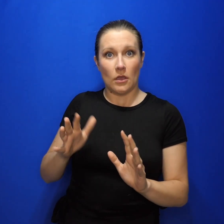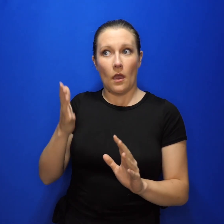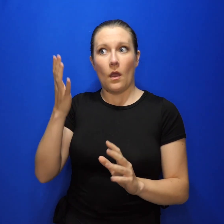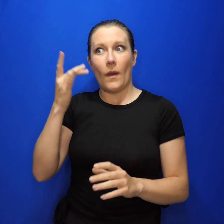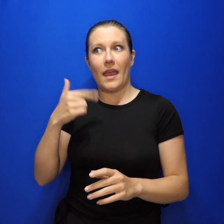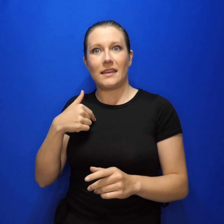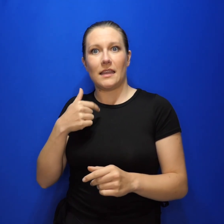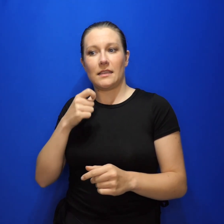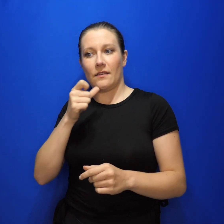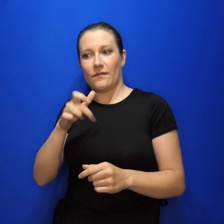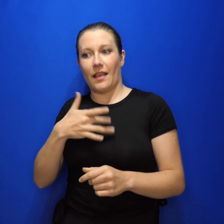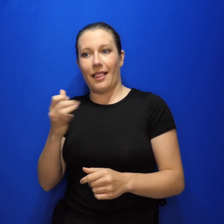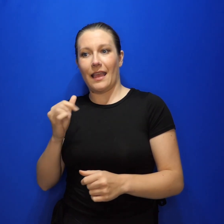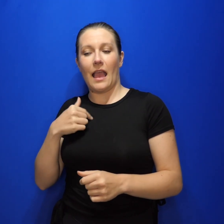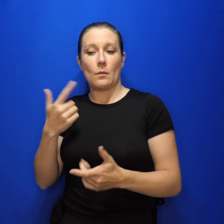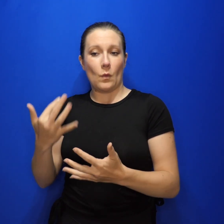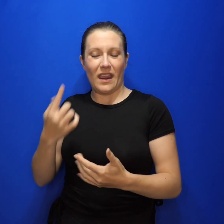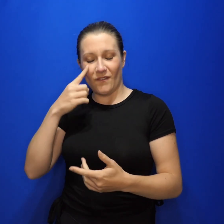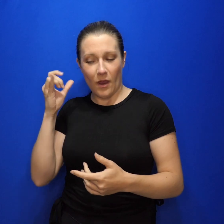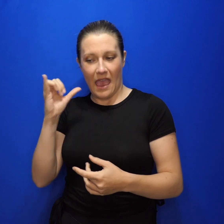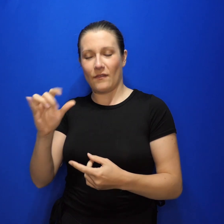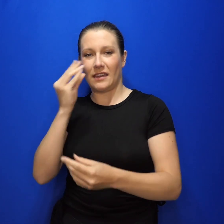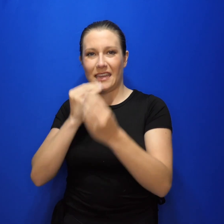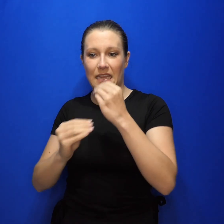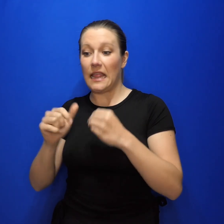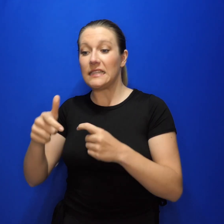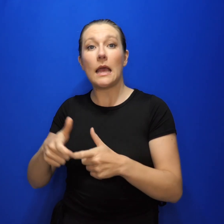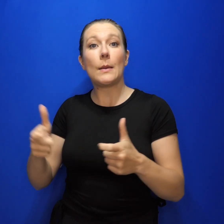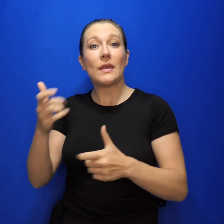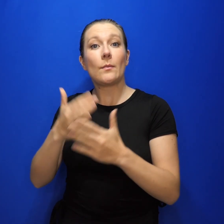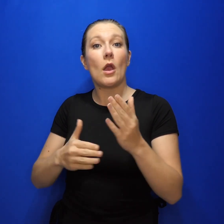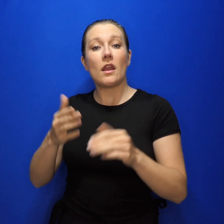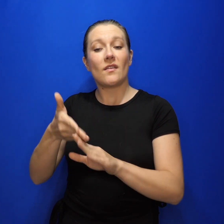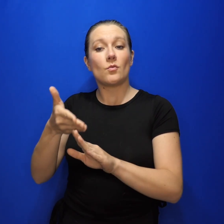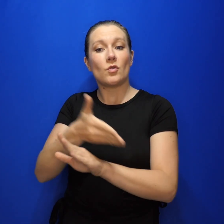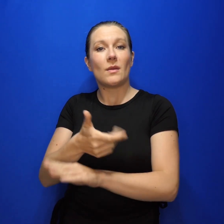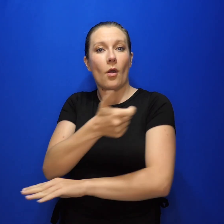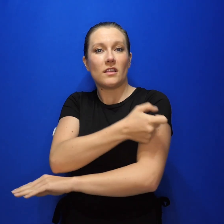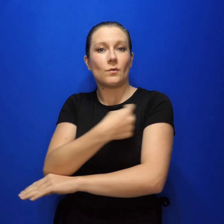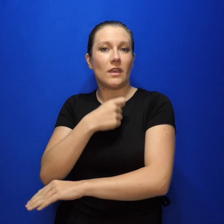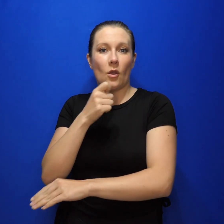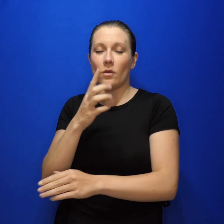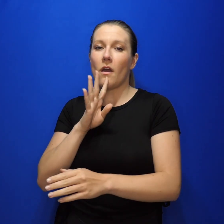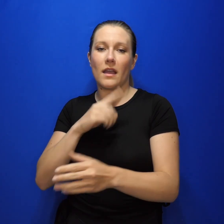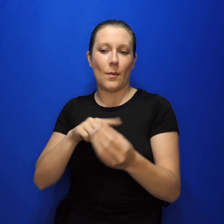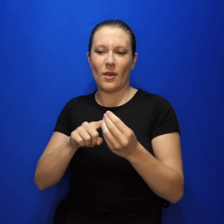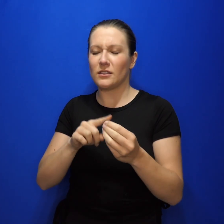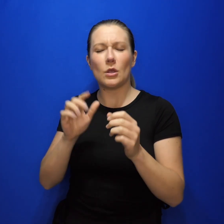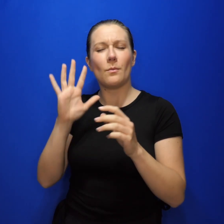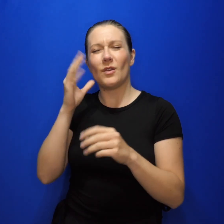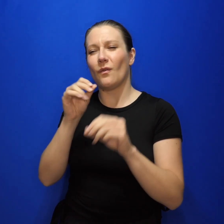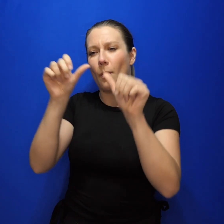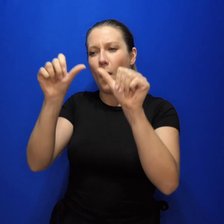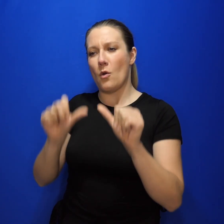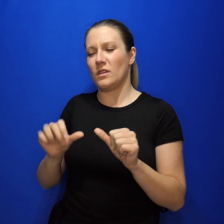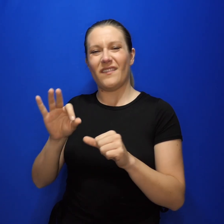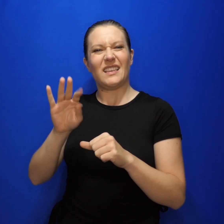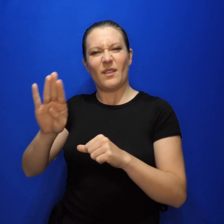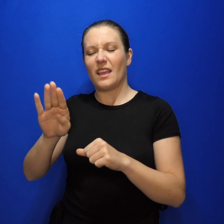waiting forever to eat. So this is a big part about pre-bolusing that we never talk about. There's a little beautiful post, this cute little like cherub-faced girl